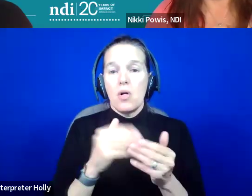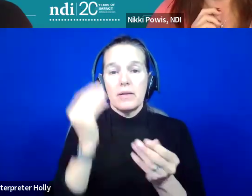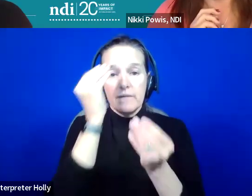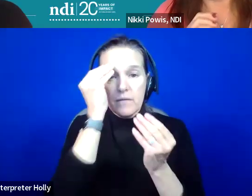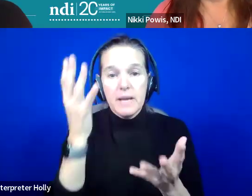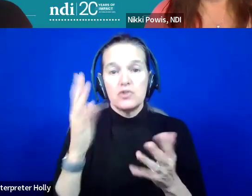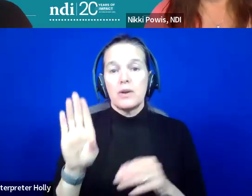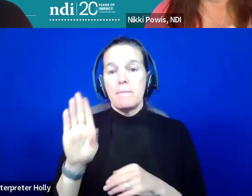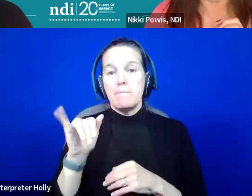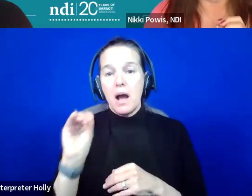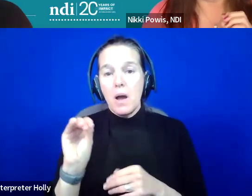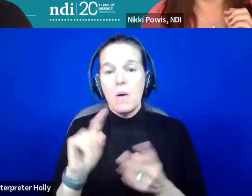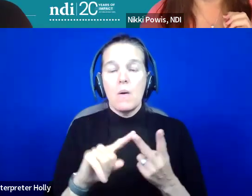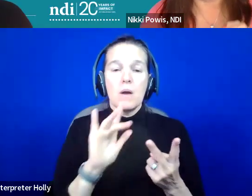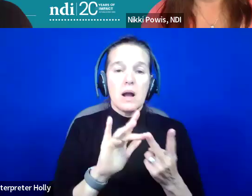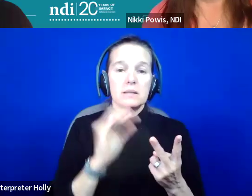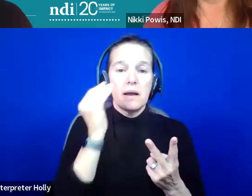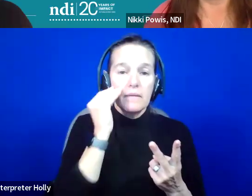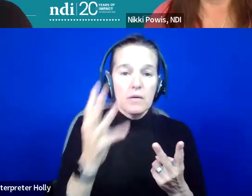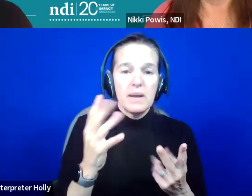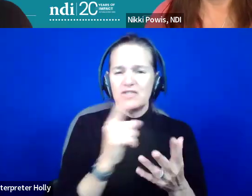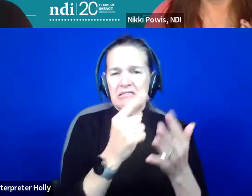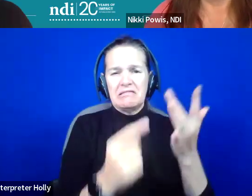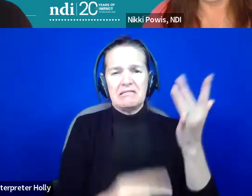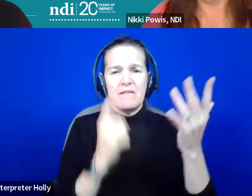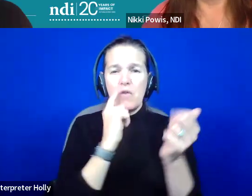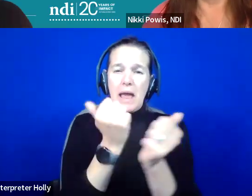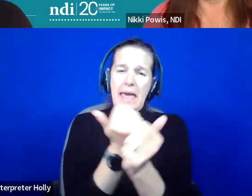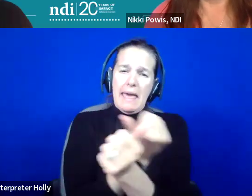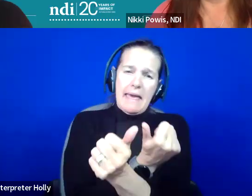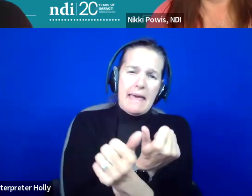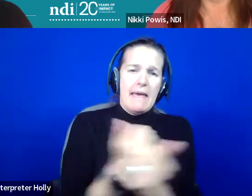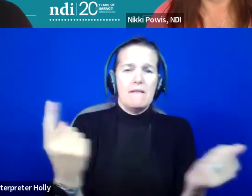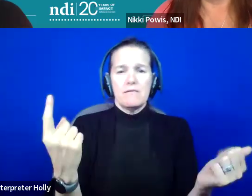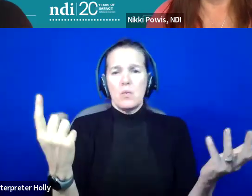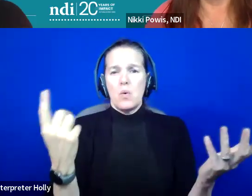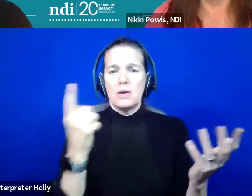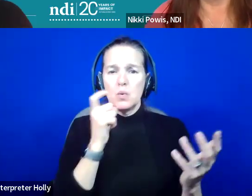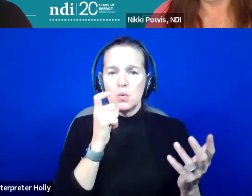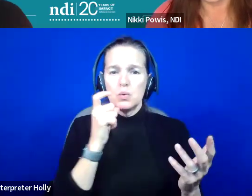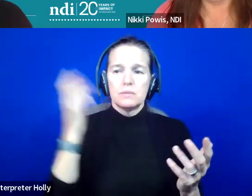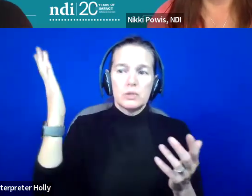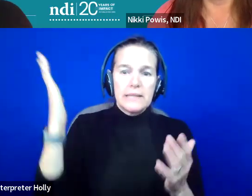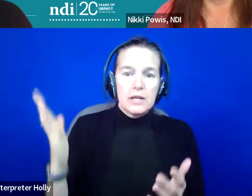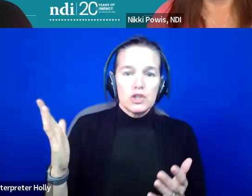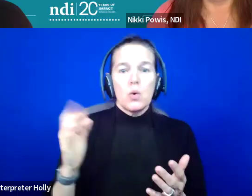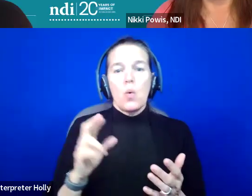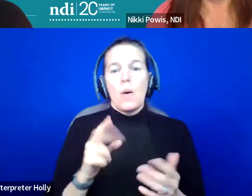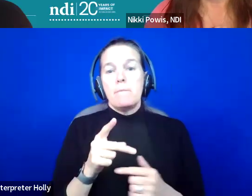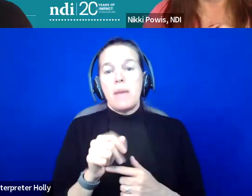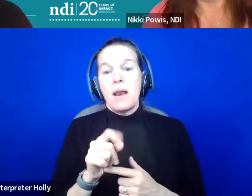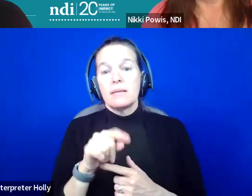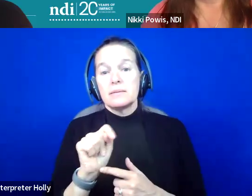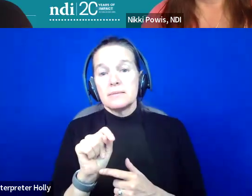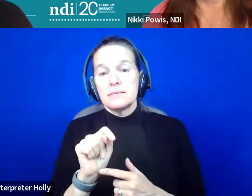information, the bios, the contact information for everybody that has been a presenter or a panelist is in there as